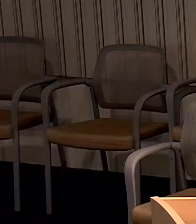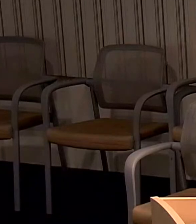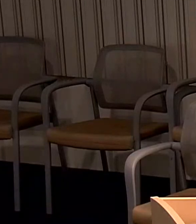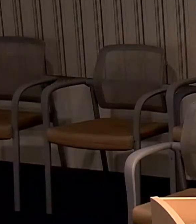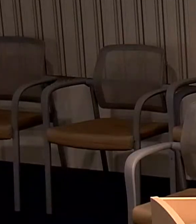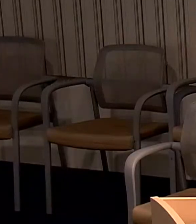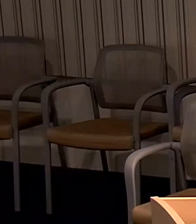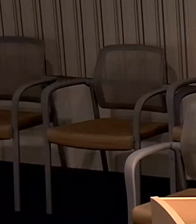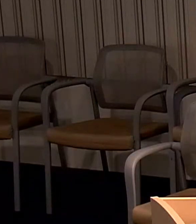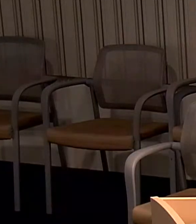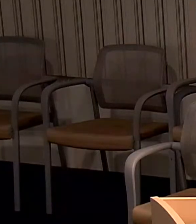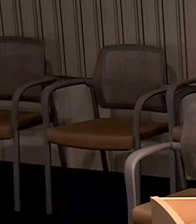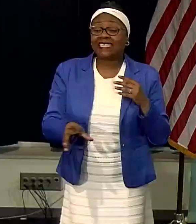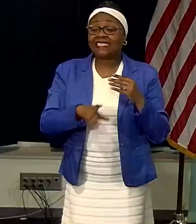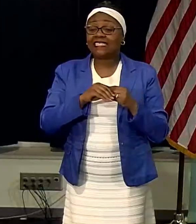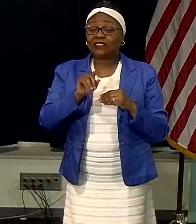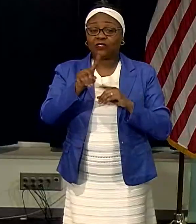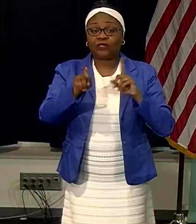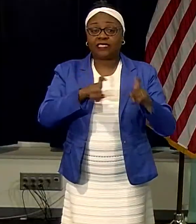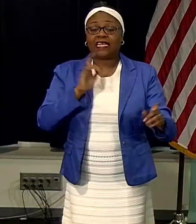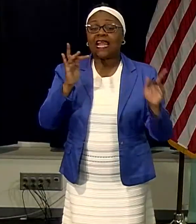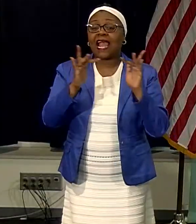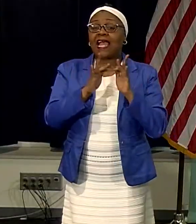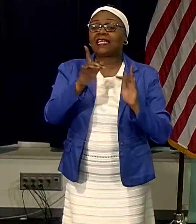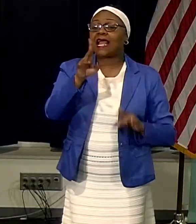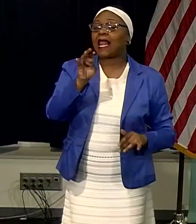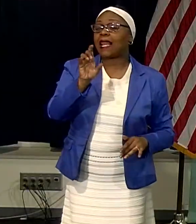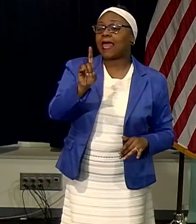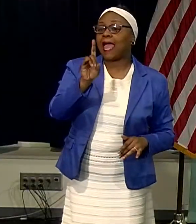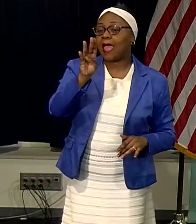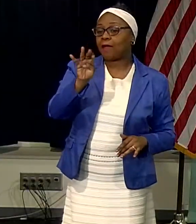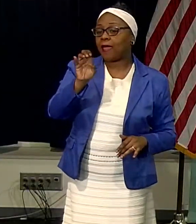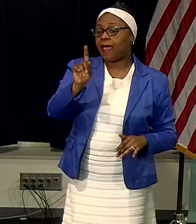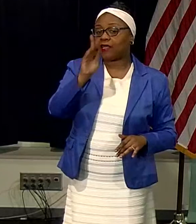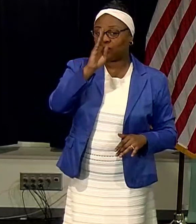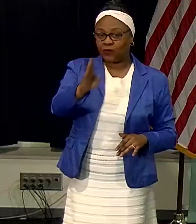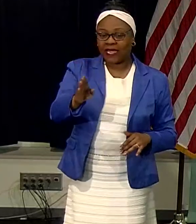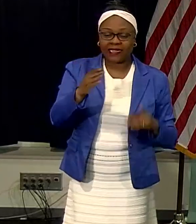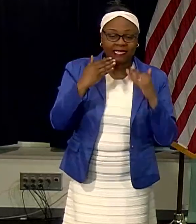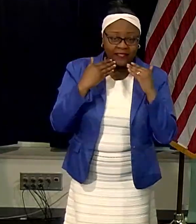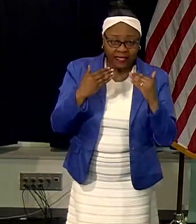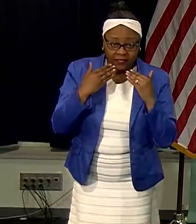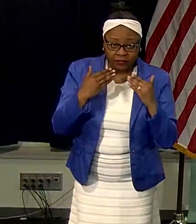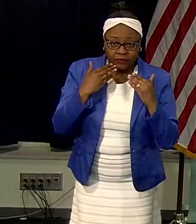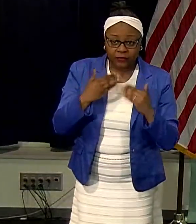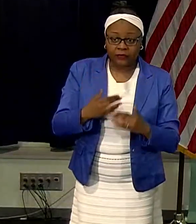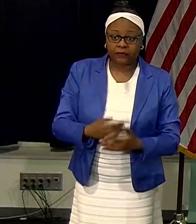And if you have any additional questions, please contact the land bank directly. Thank you. All right, thanks for having us.